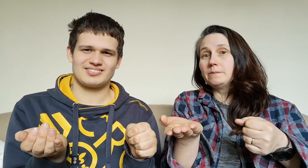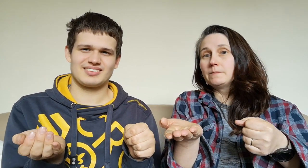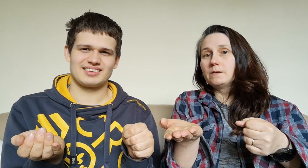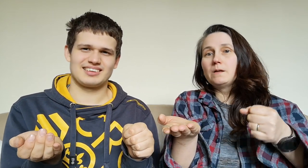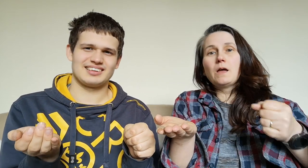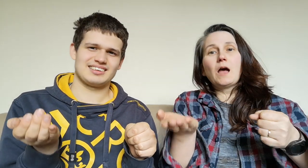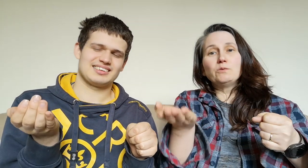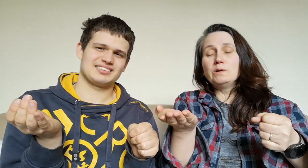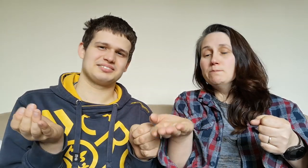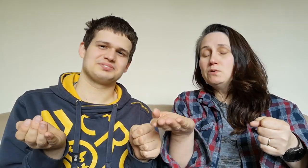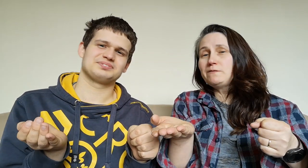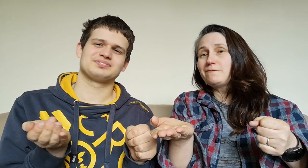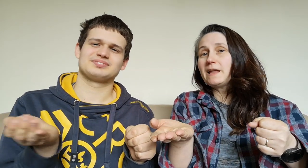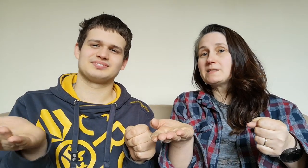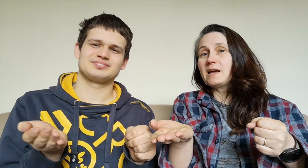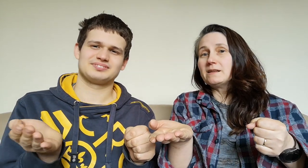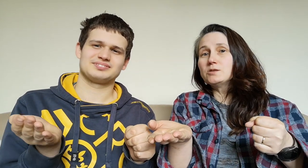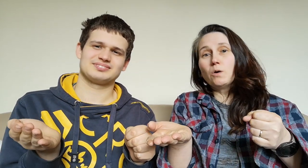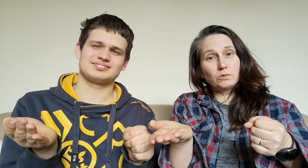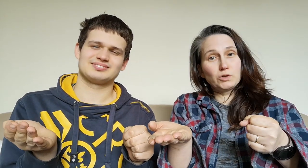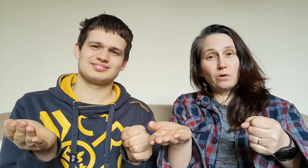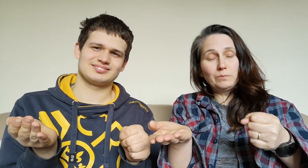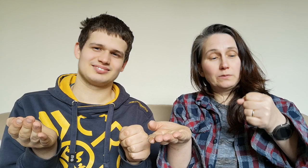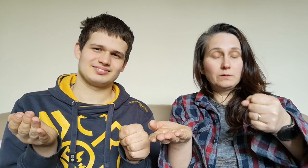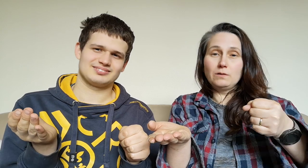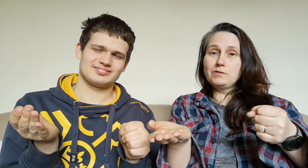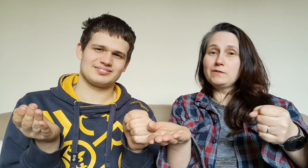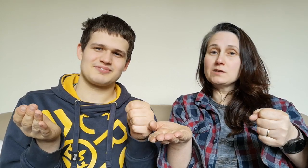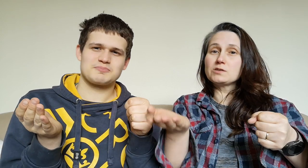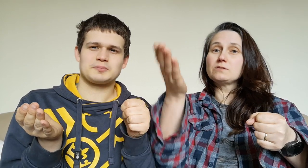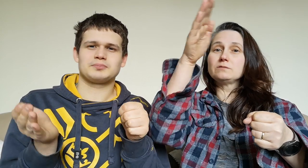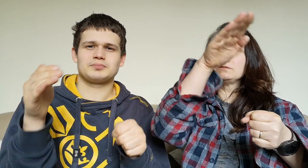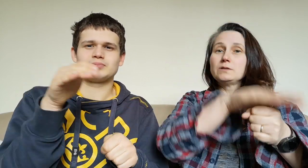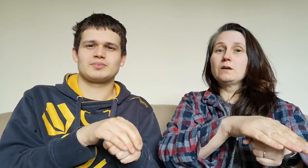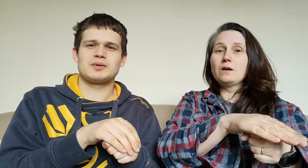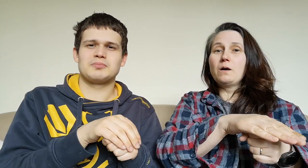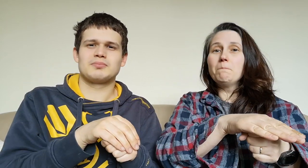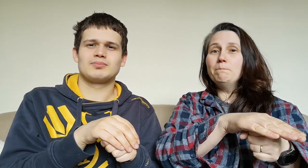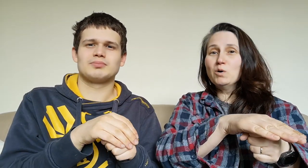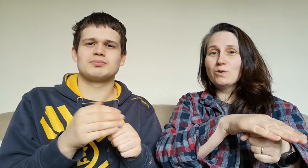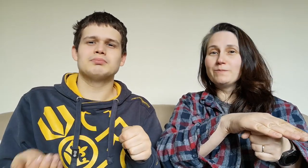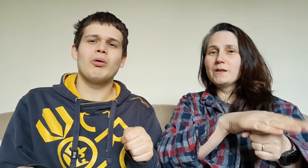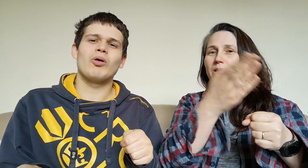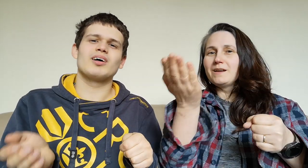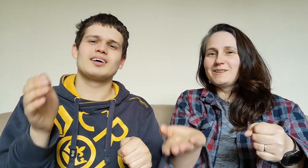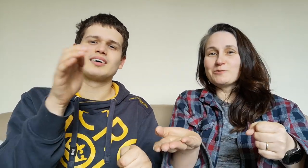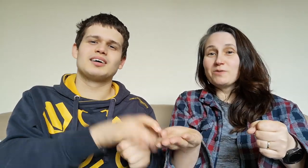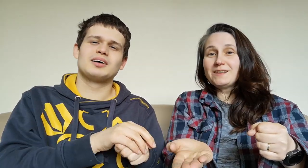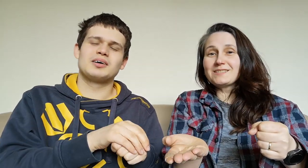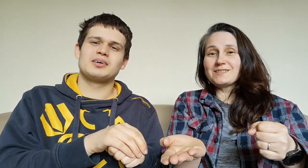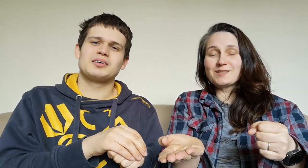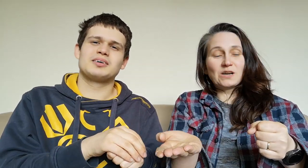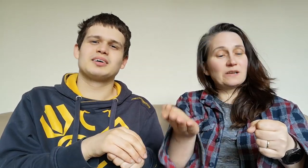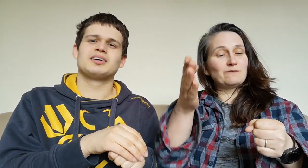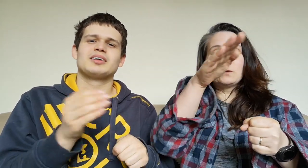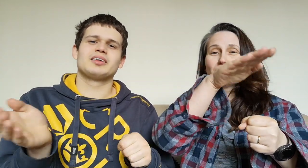and we move the flat hand on top of the fist more more so that is the sign for